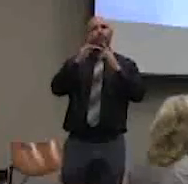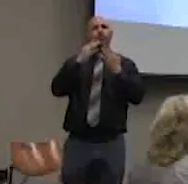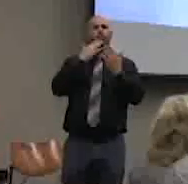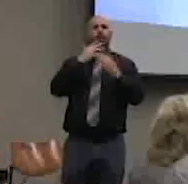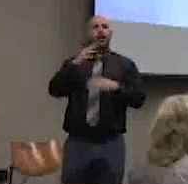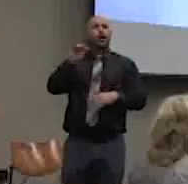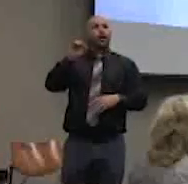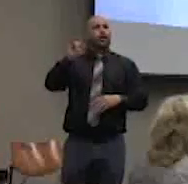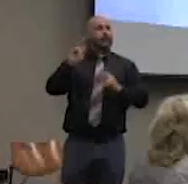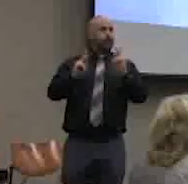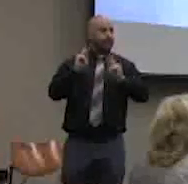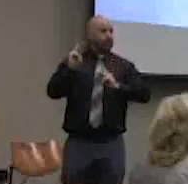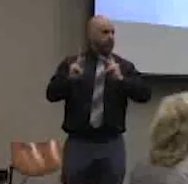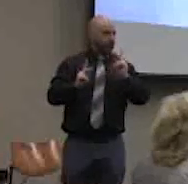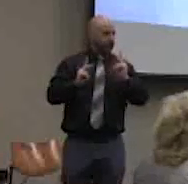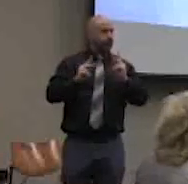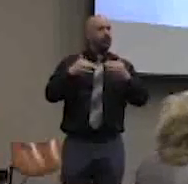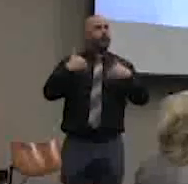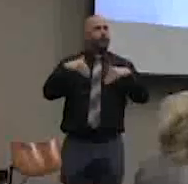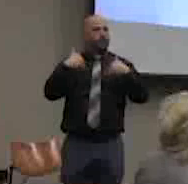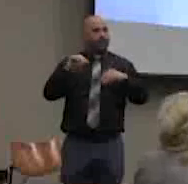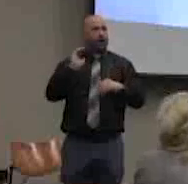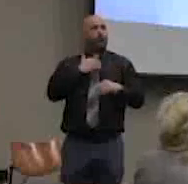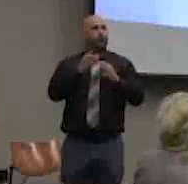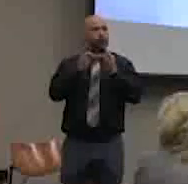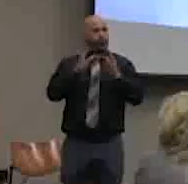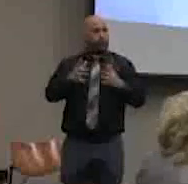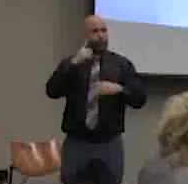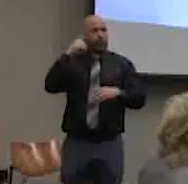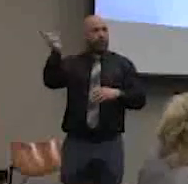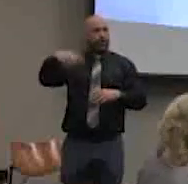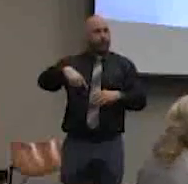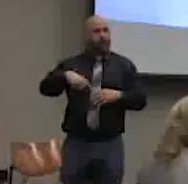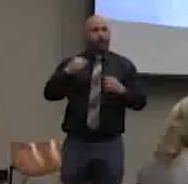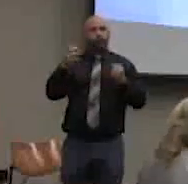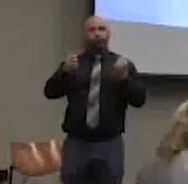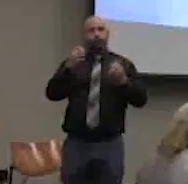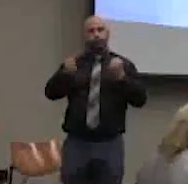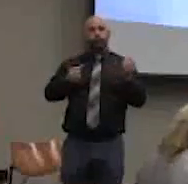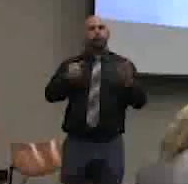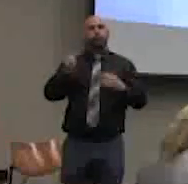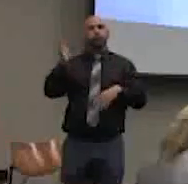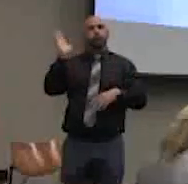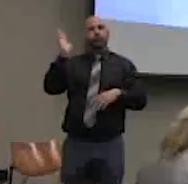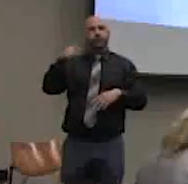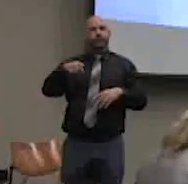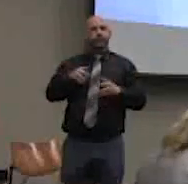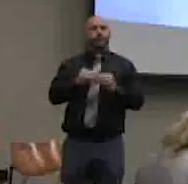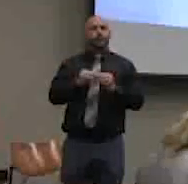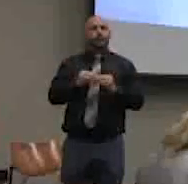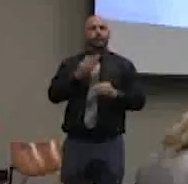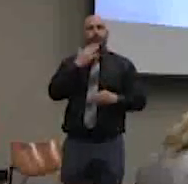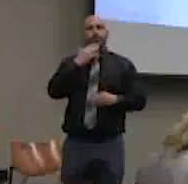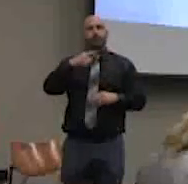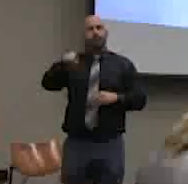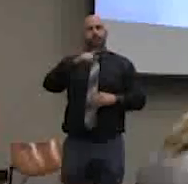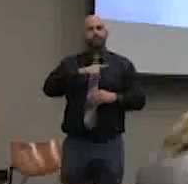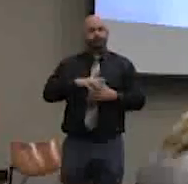here today, as well as our interpreter for being here and for presenting at this meeting. Thank you guys.